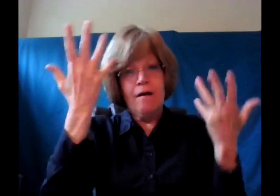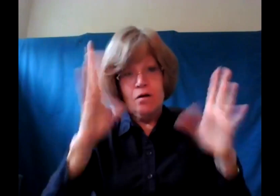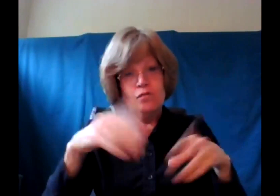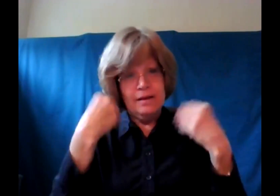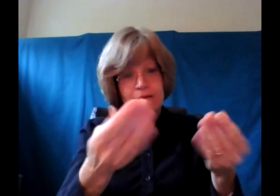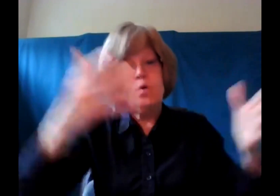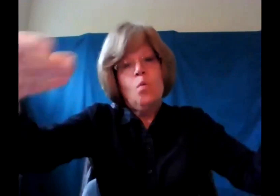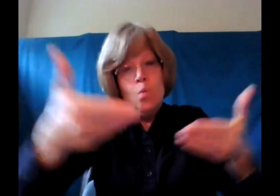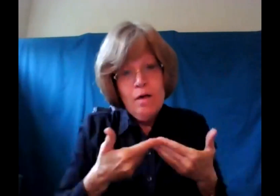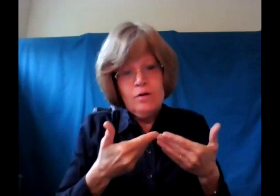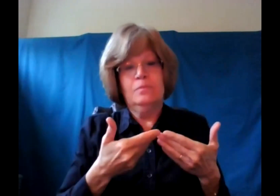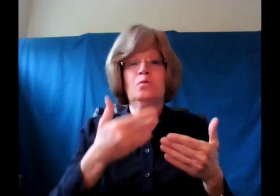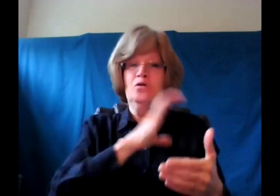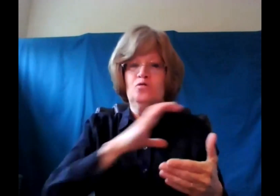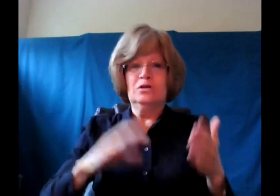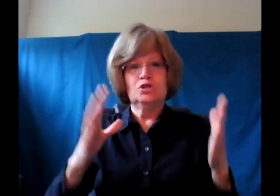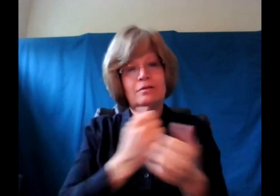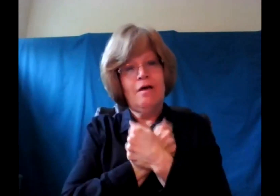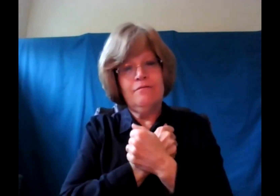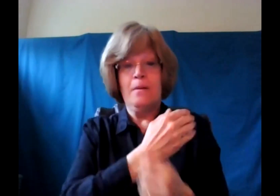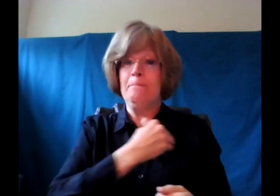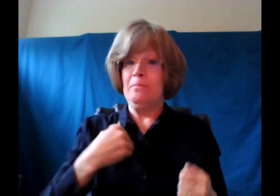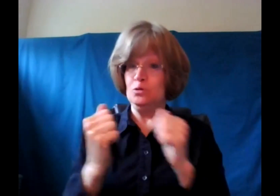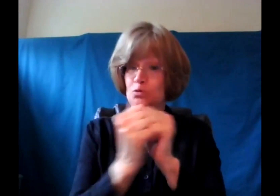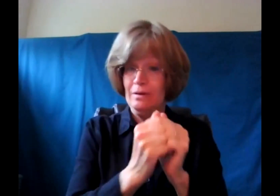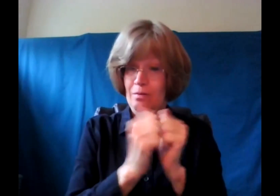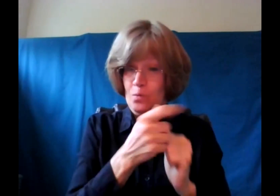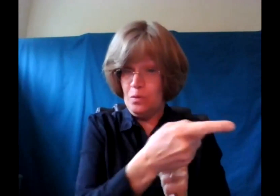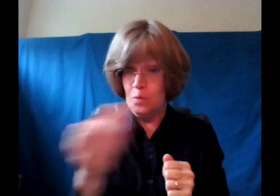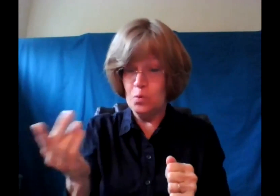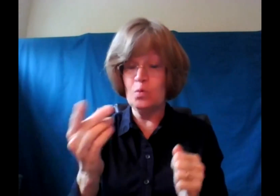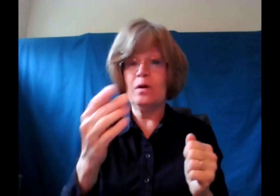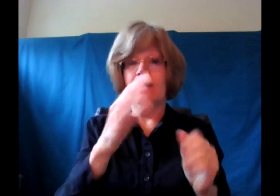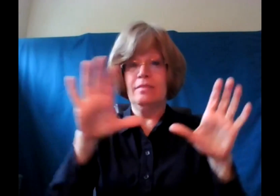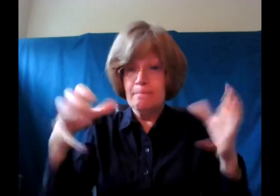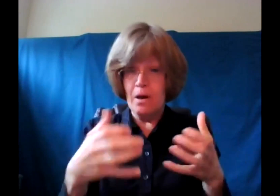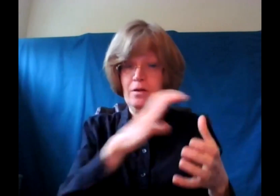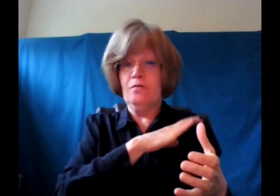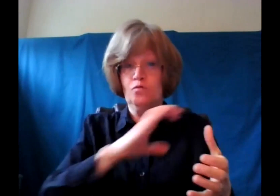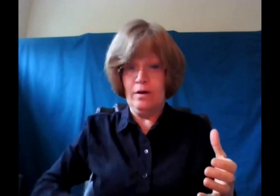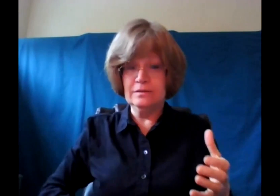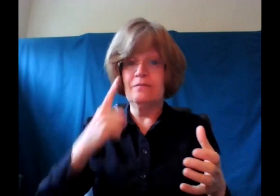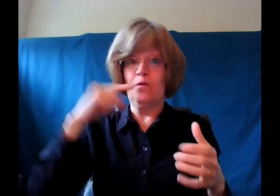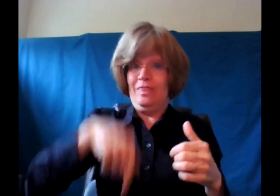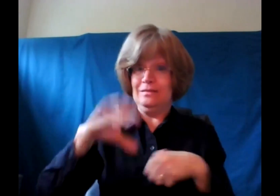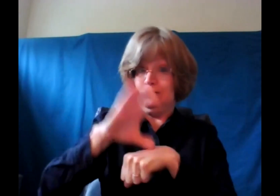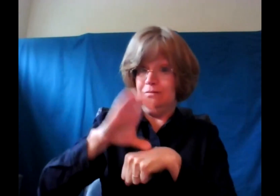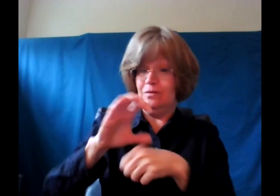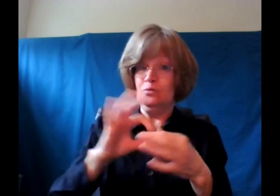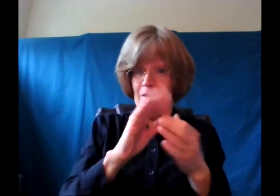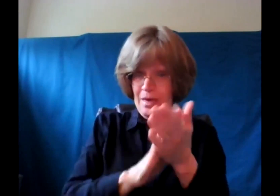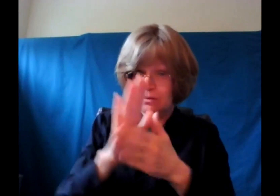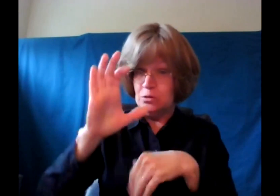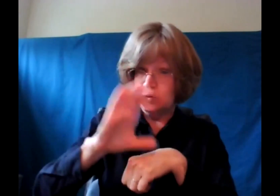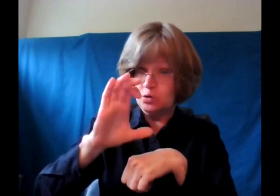you in Christian love. As members together with you in the body of Christ and in this congregation of the